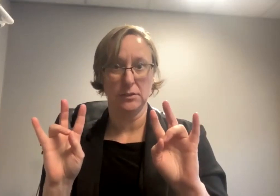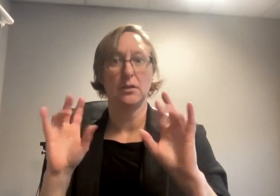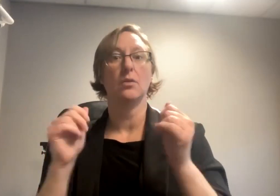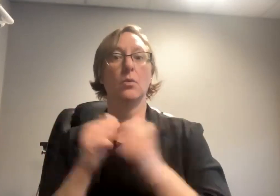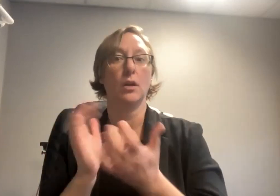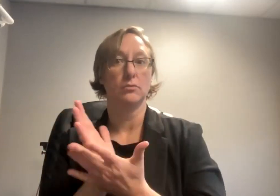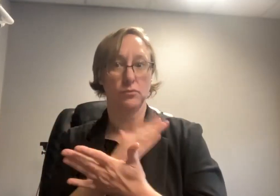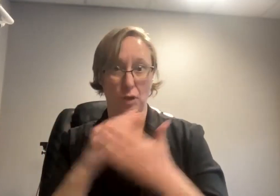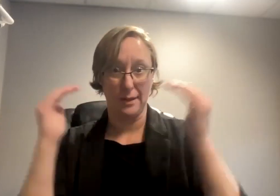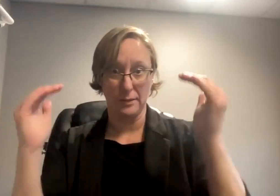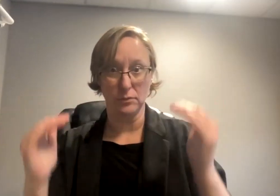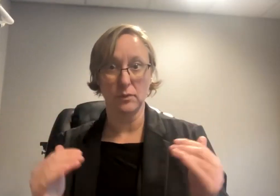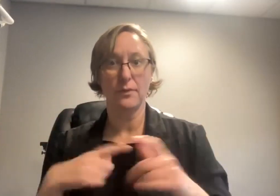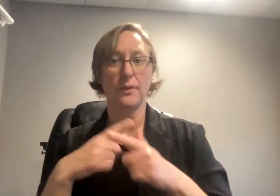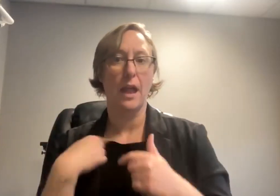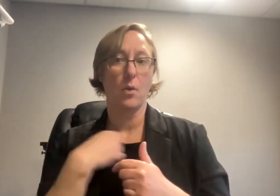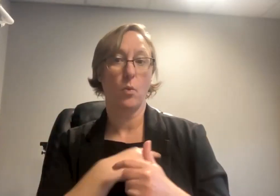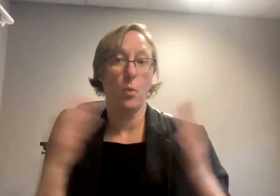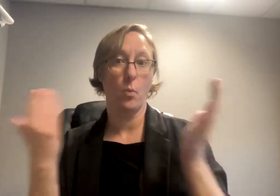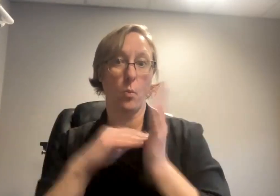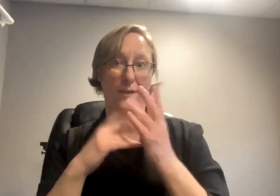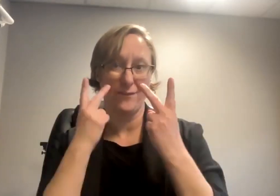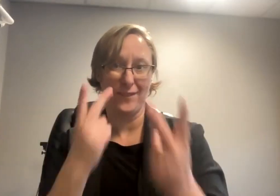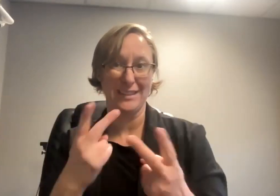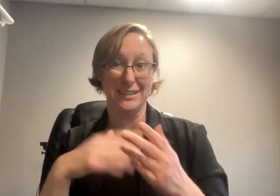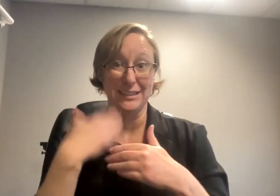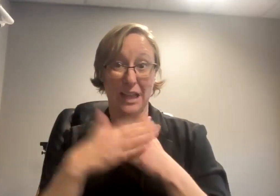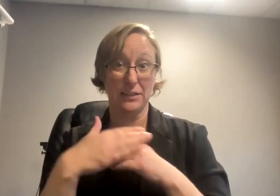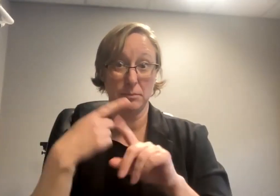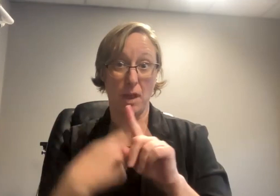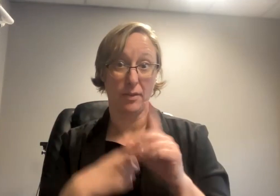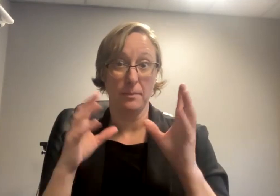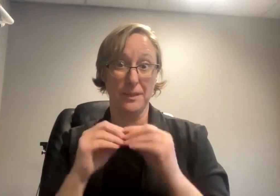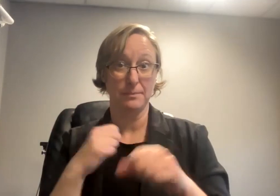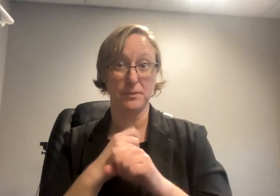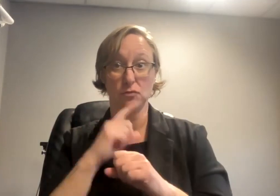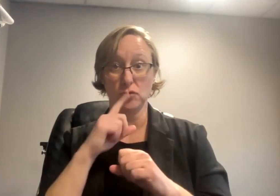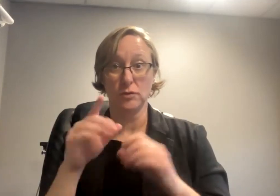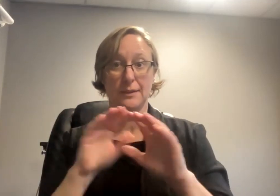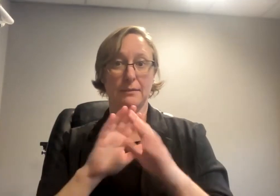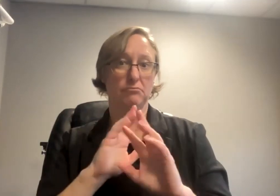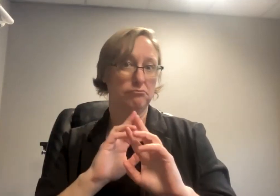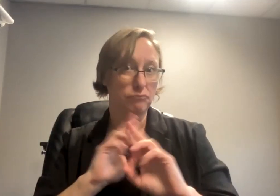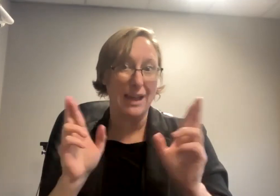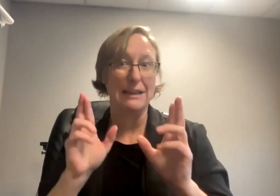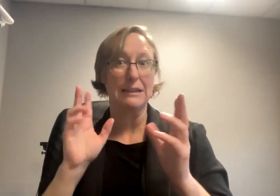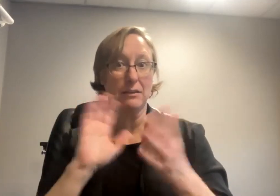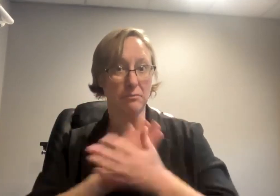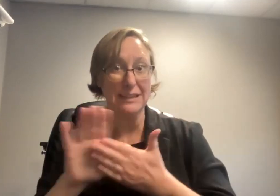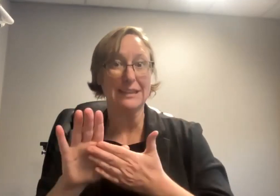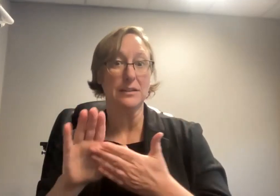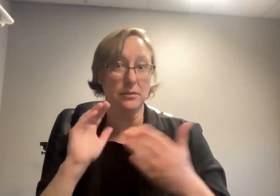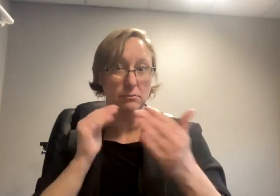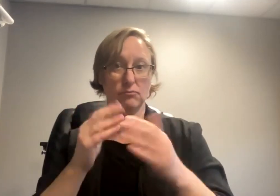those questions, getting the 7 questions for each group on a scale as their answer. And then our next month's meeting, we can